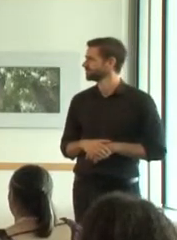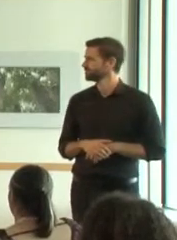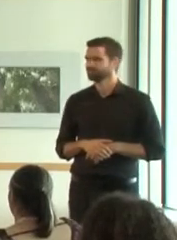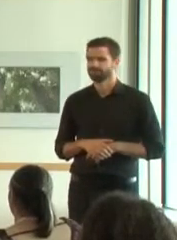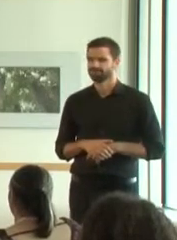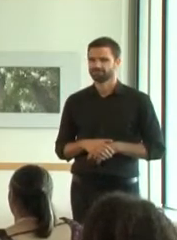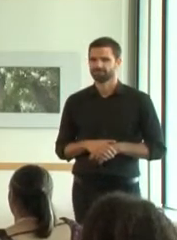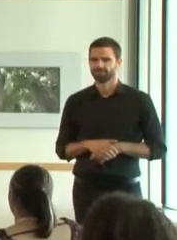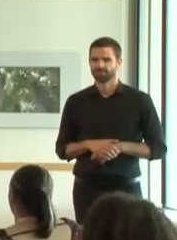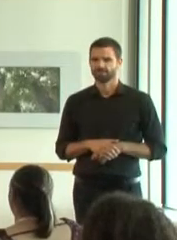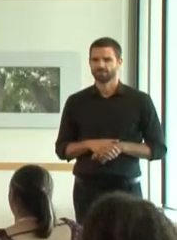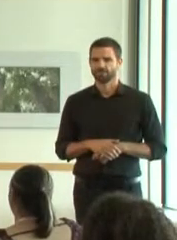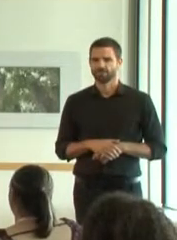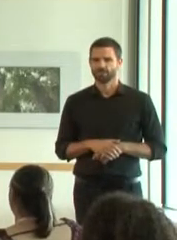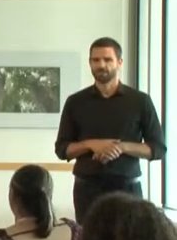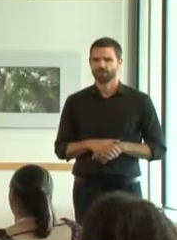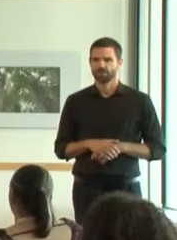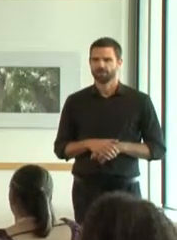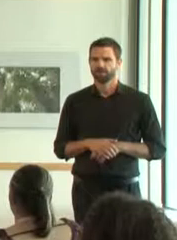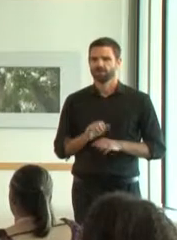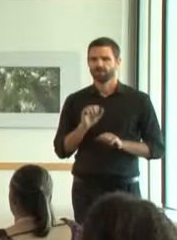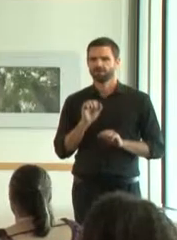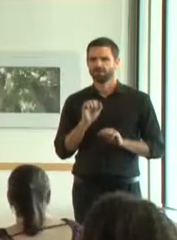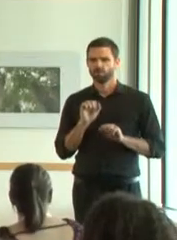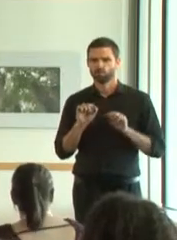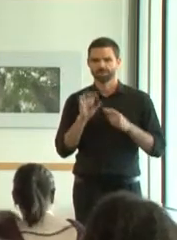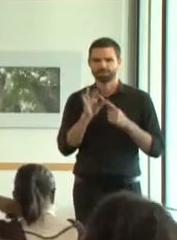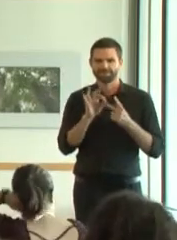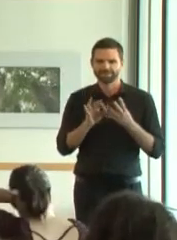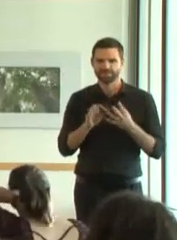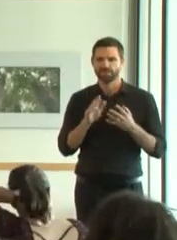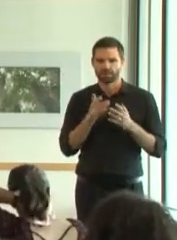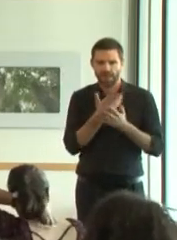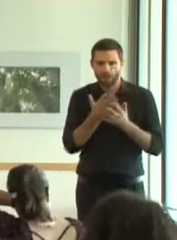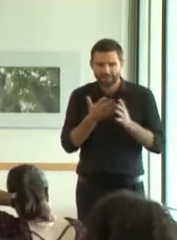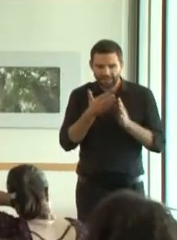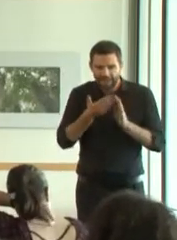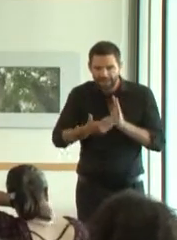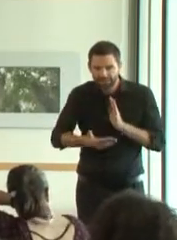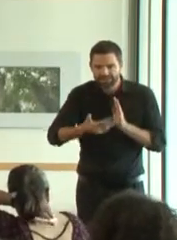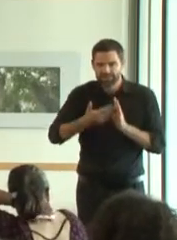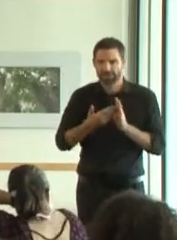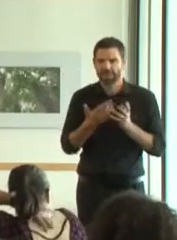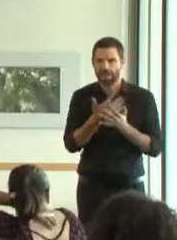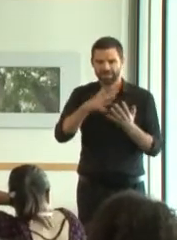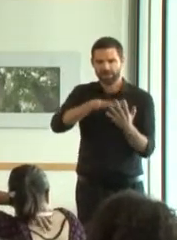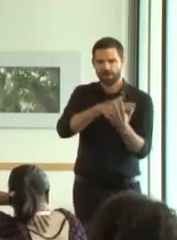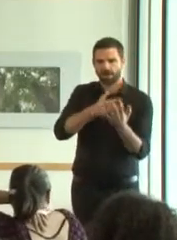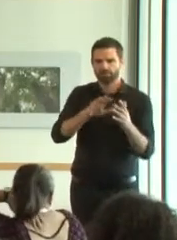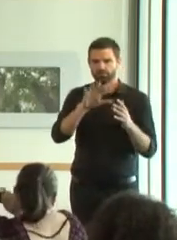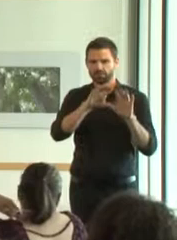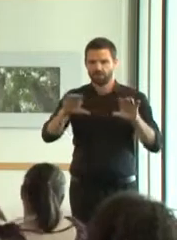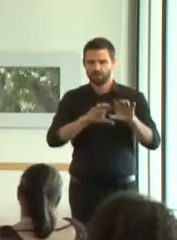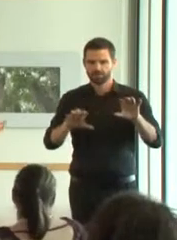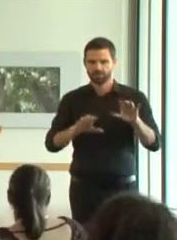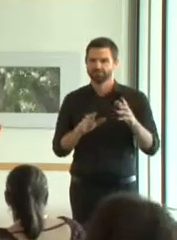compression layers and how much compression and the tiles that you use, they kind of work for a particular batch of records. So when you move on to,